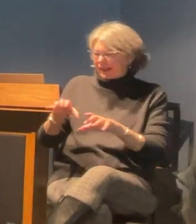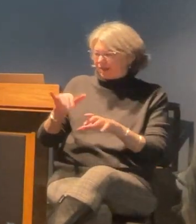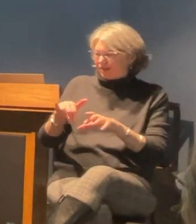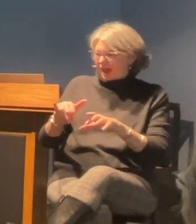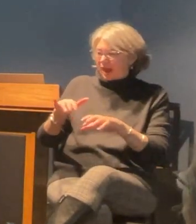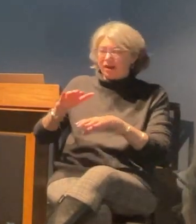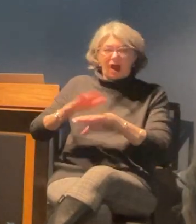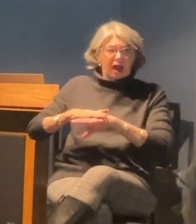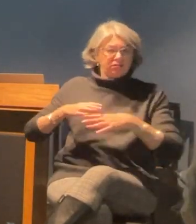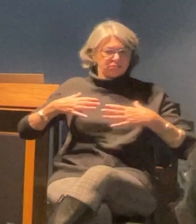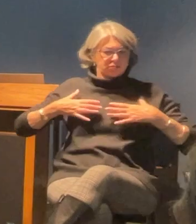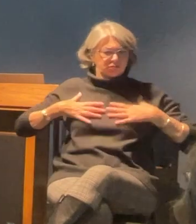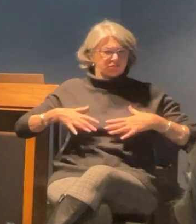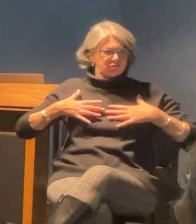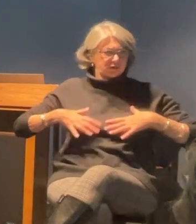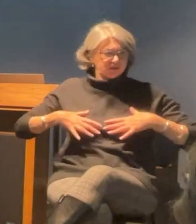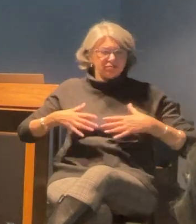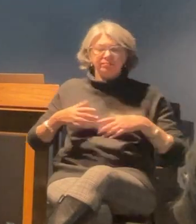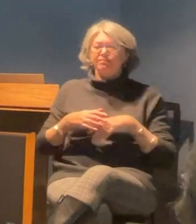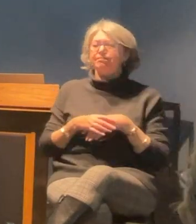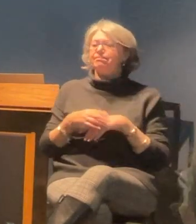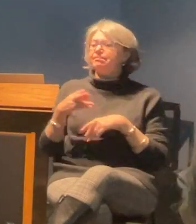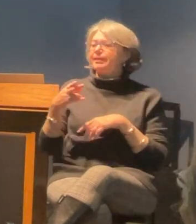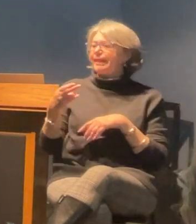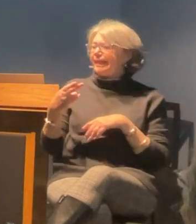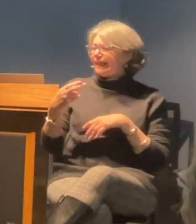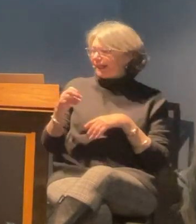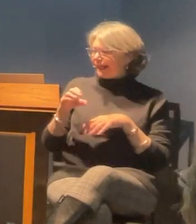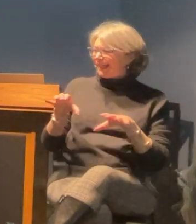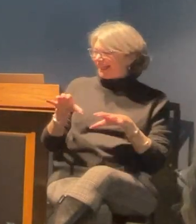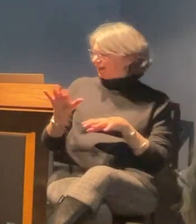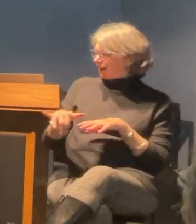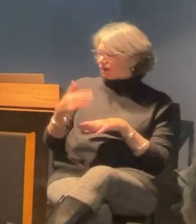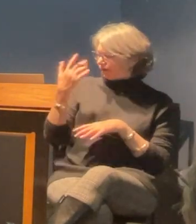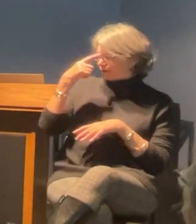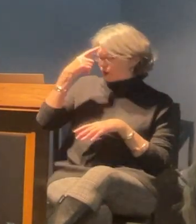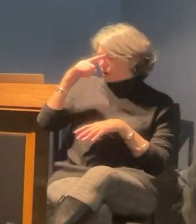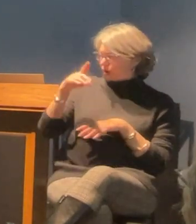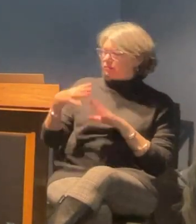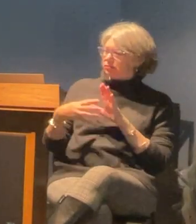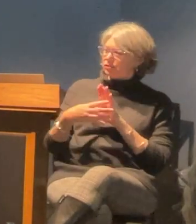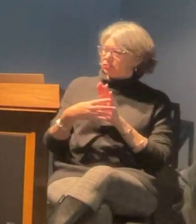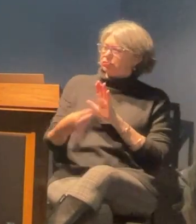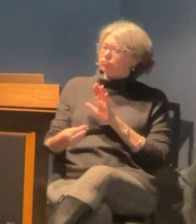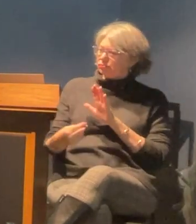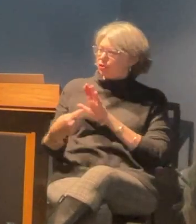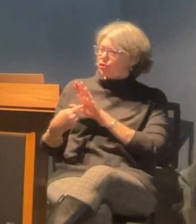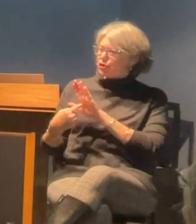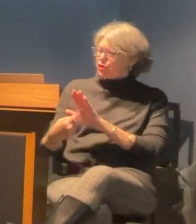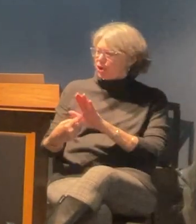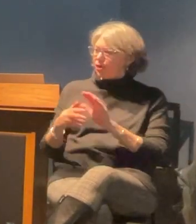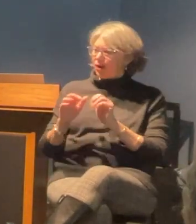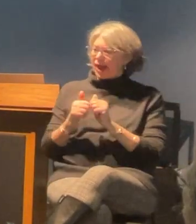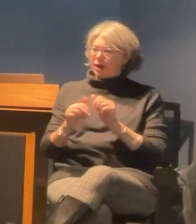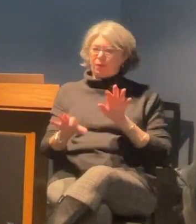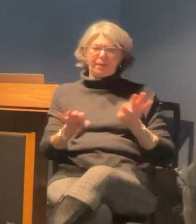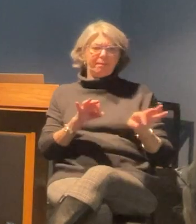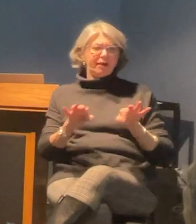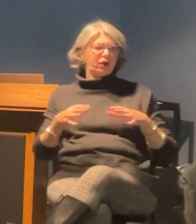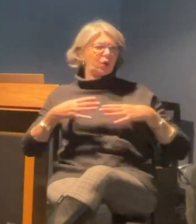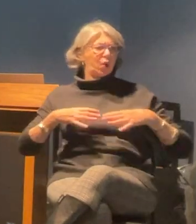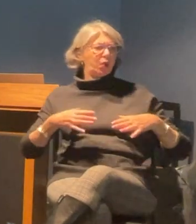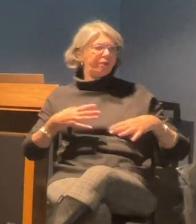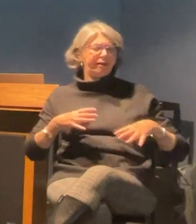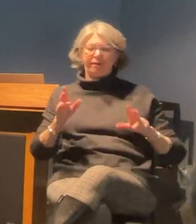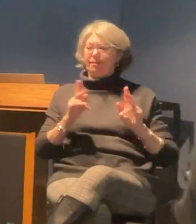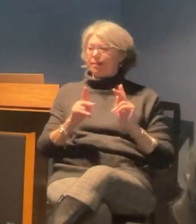over garments. And he did it in order to replicate the way in which these clothing and